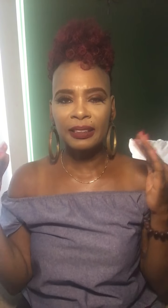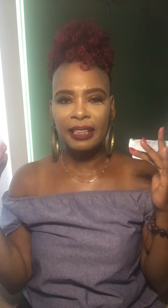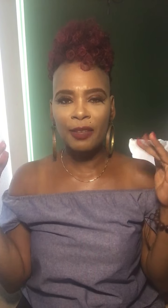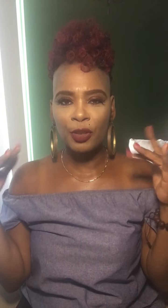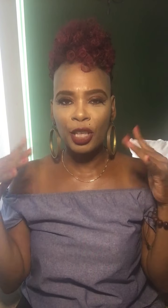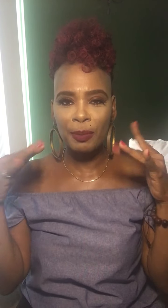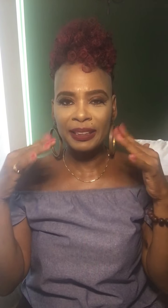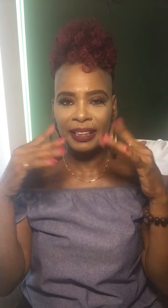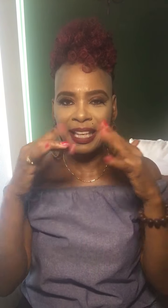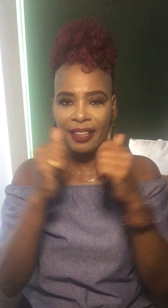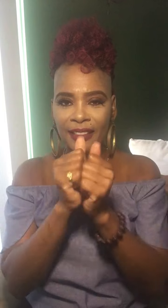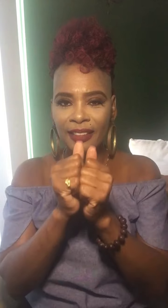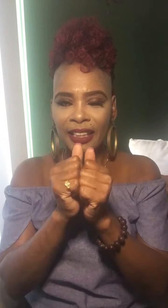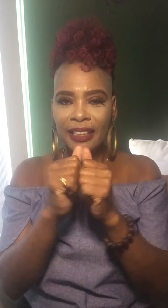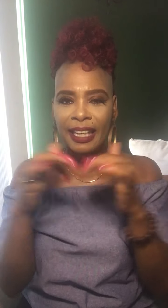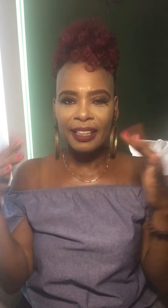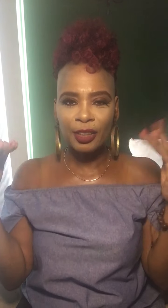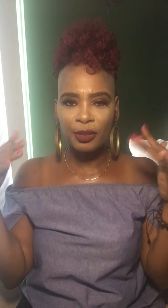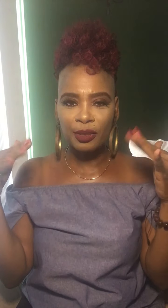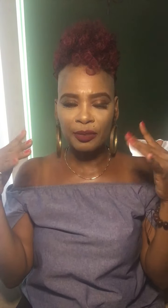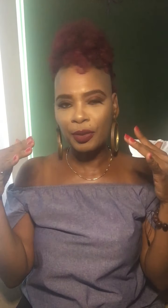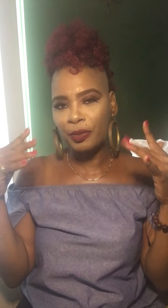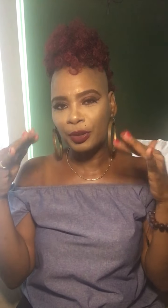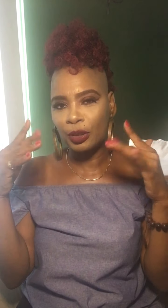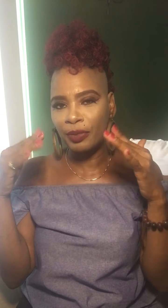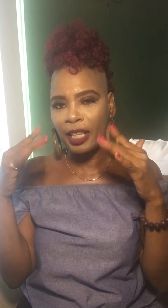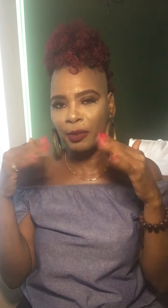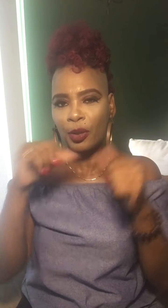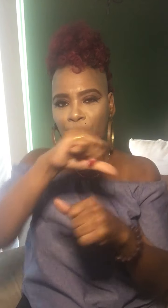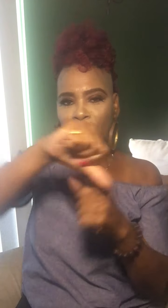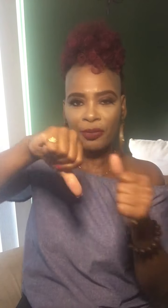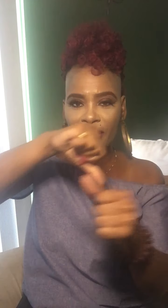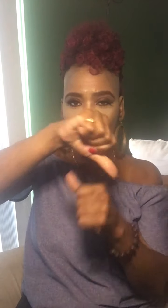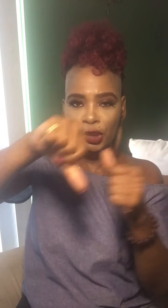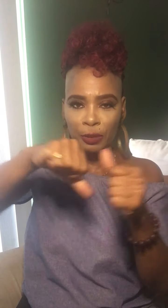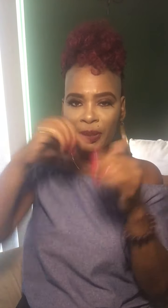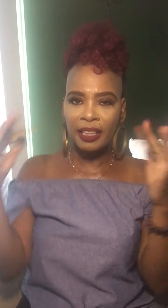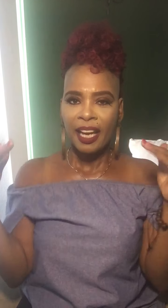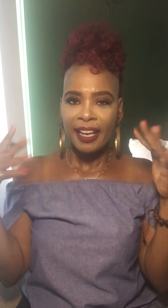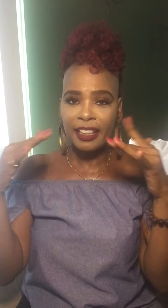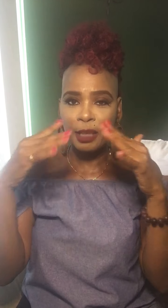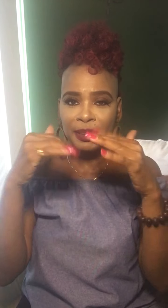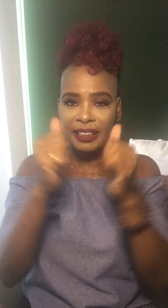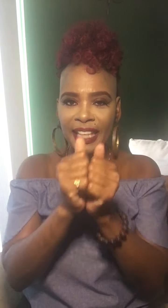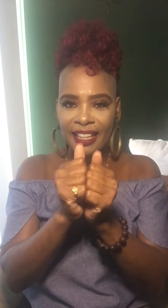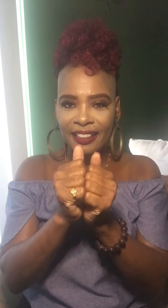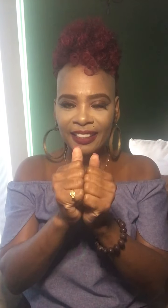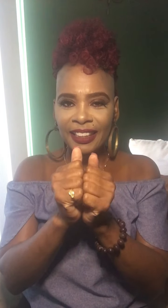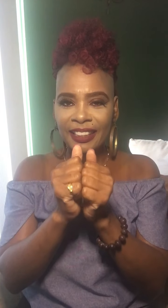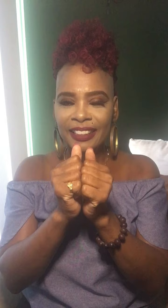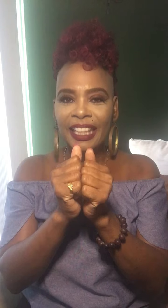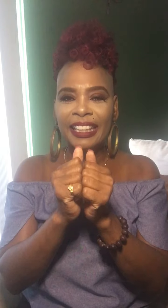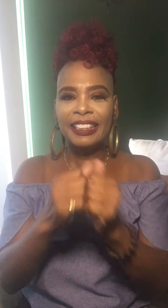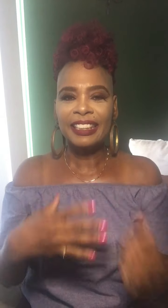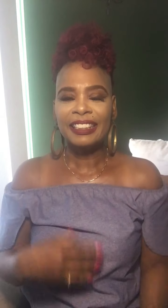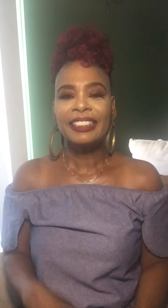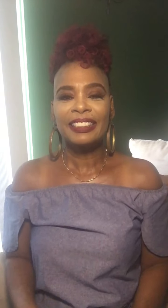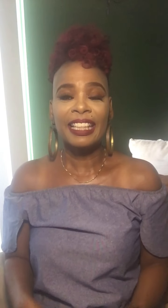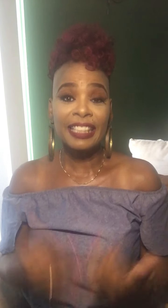sign for coming together, like if it was your family or we're fellowshipping and coming together, like